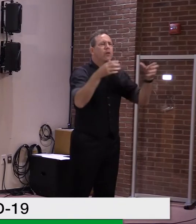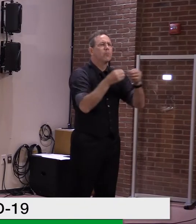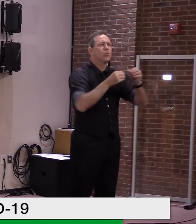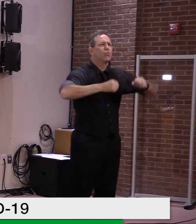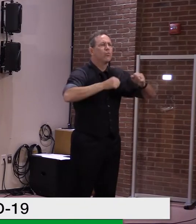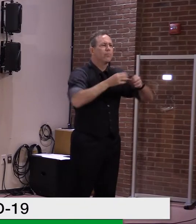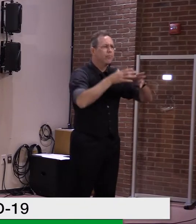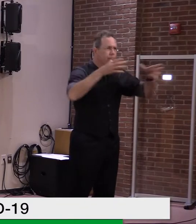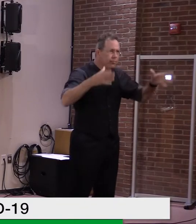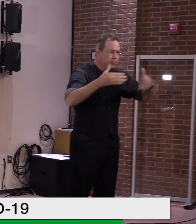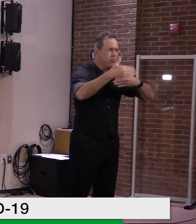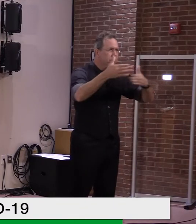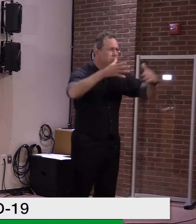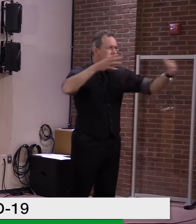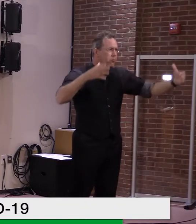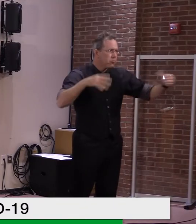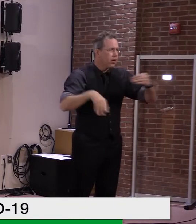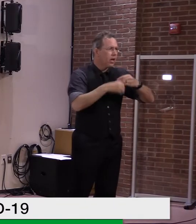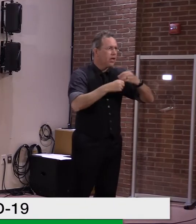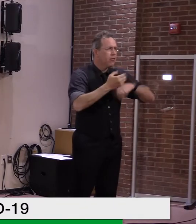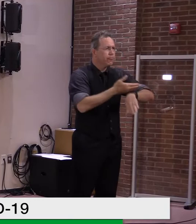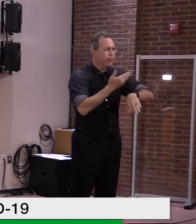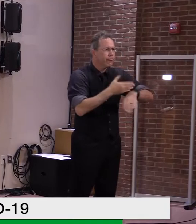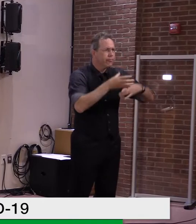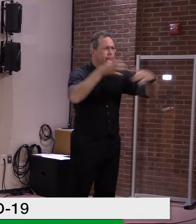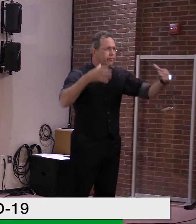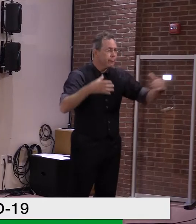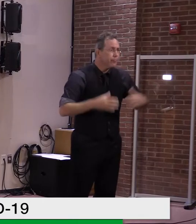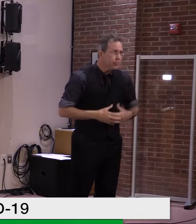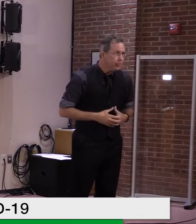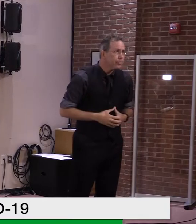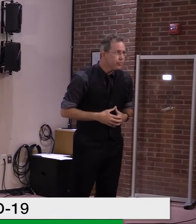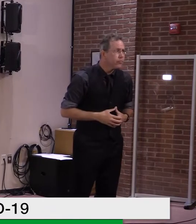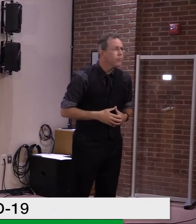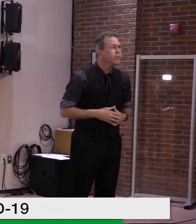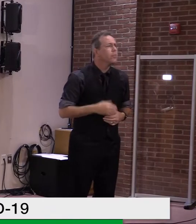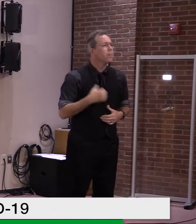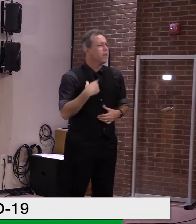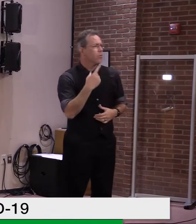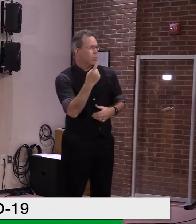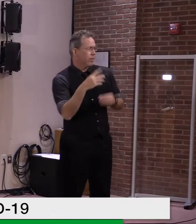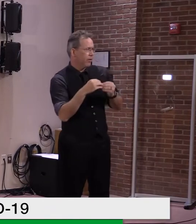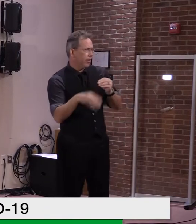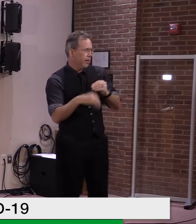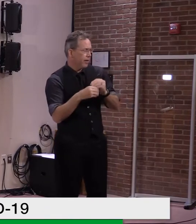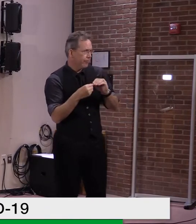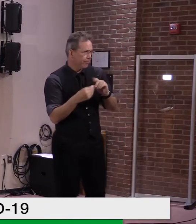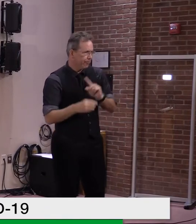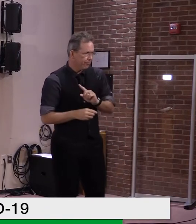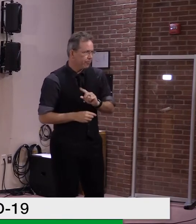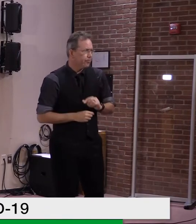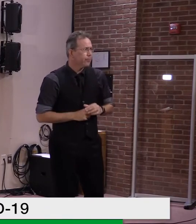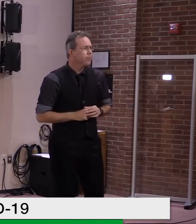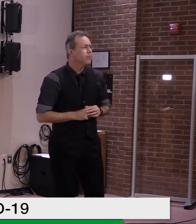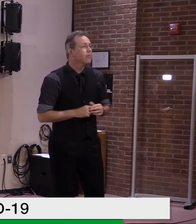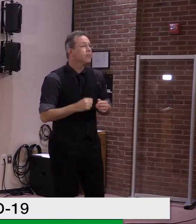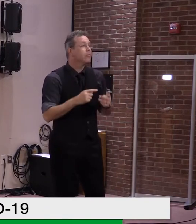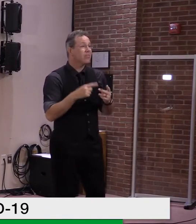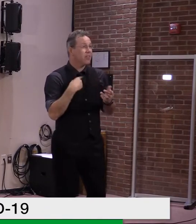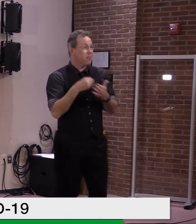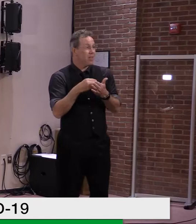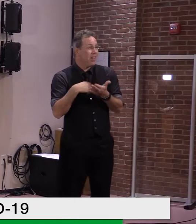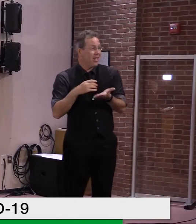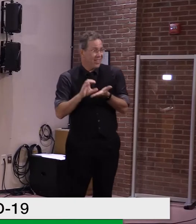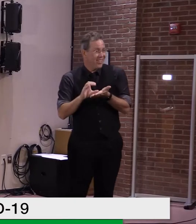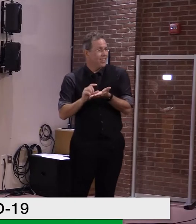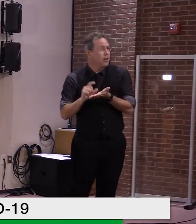winds down here. So the other thing is that we are offering stipends to people that are leaving